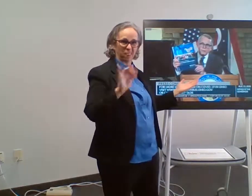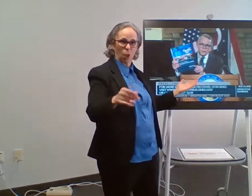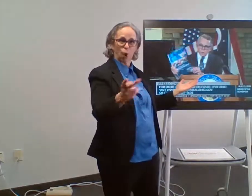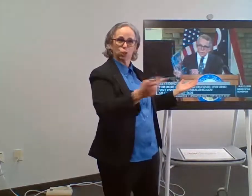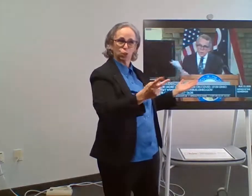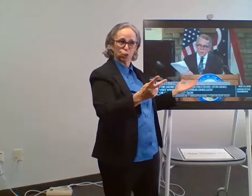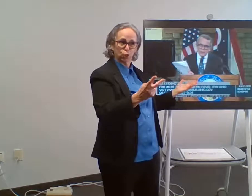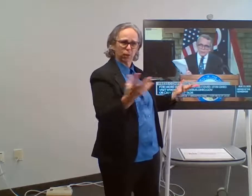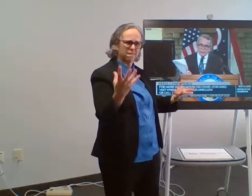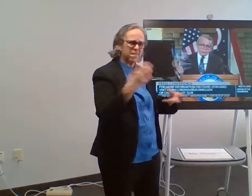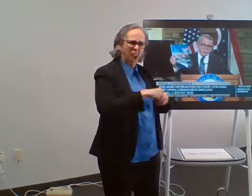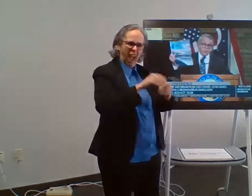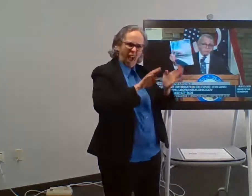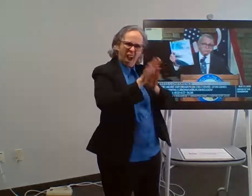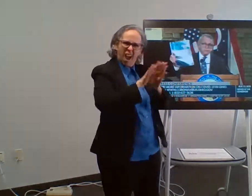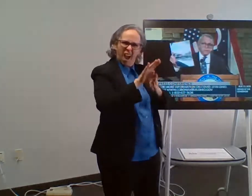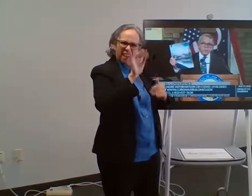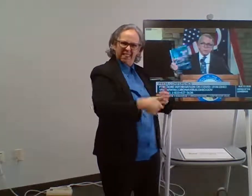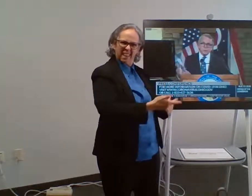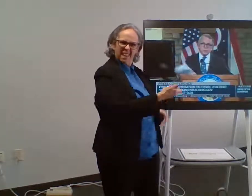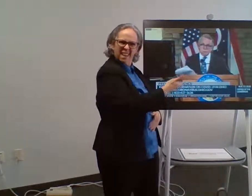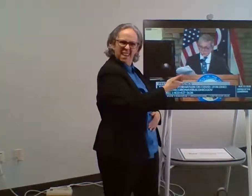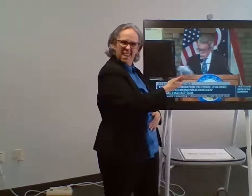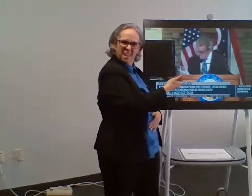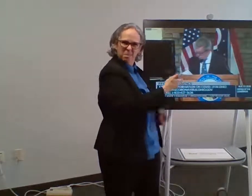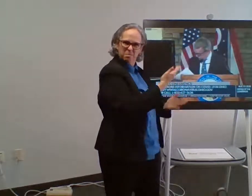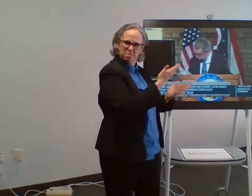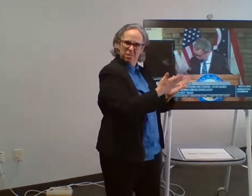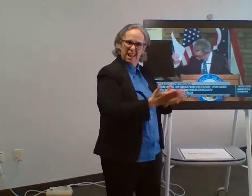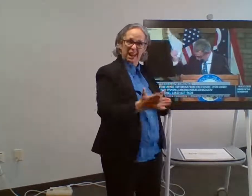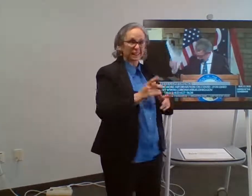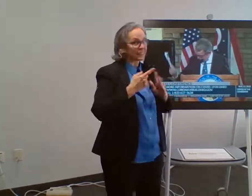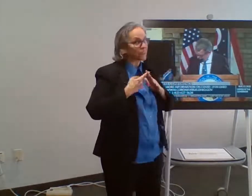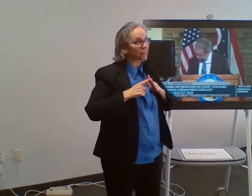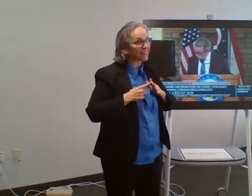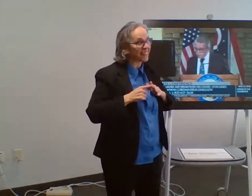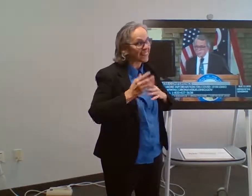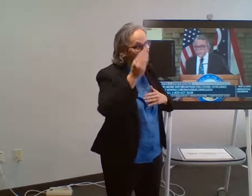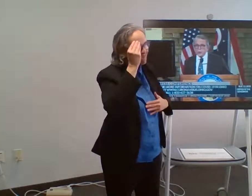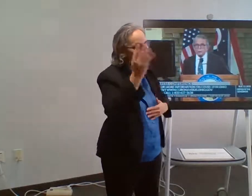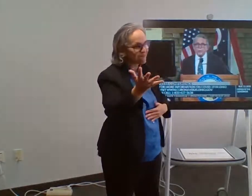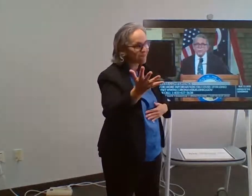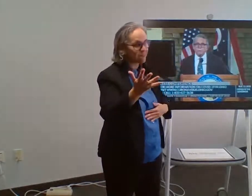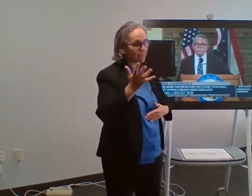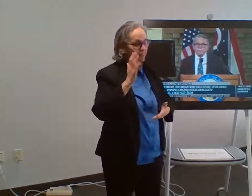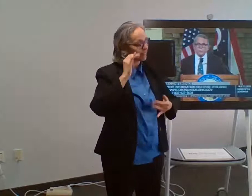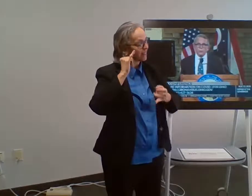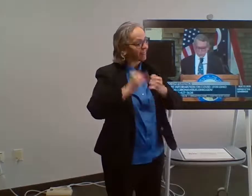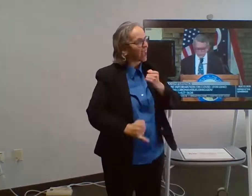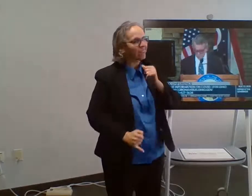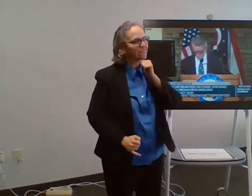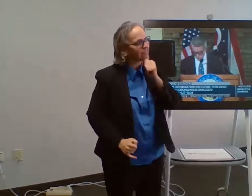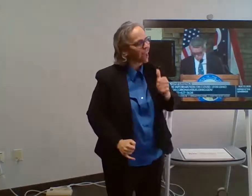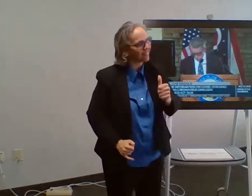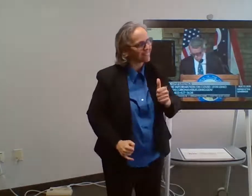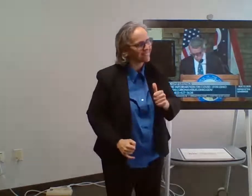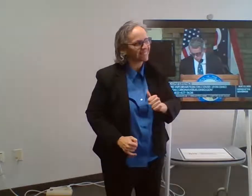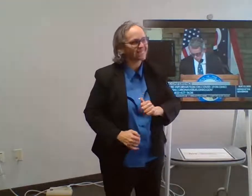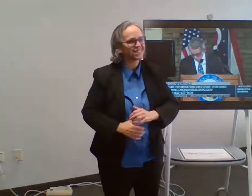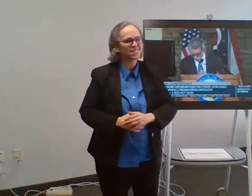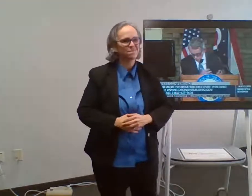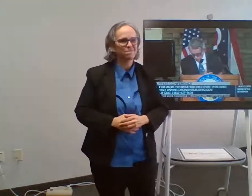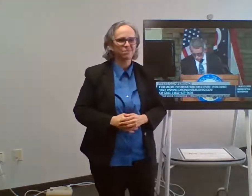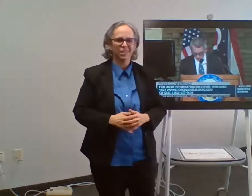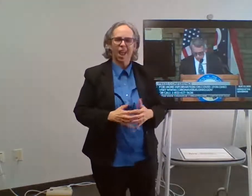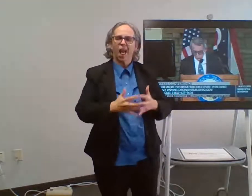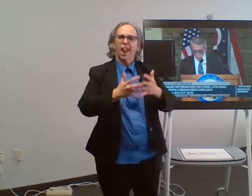this, is a beginning. But no one should think that it's the end all and be all. We have more things to do. The